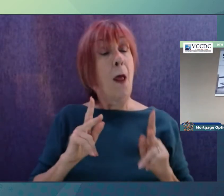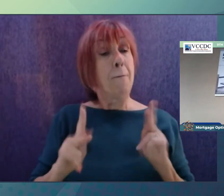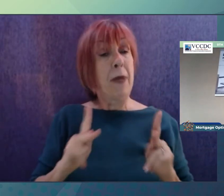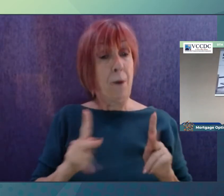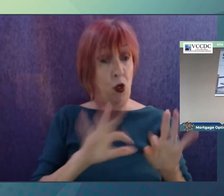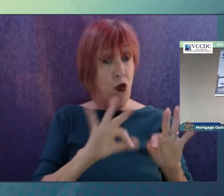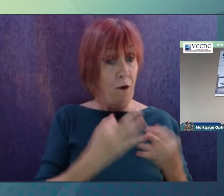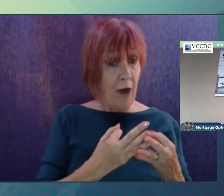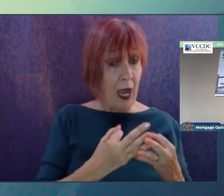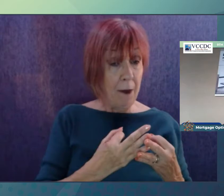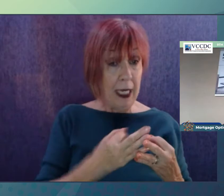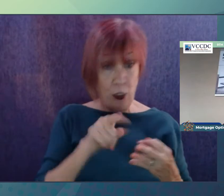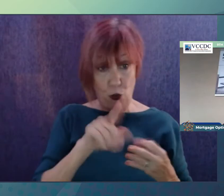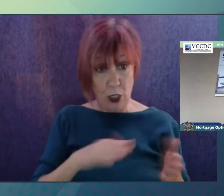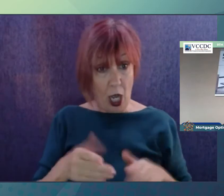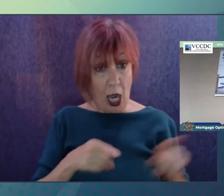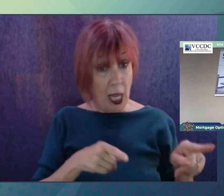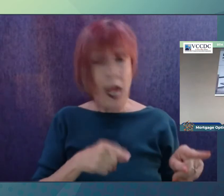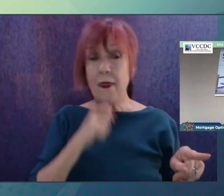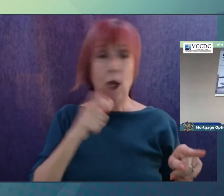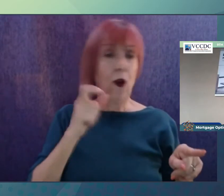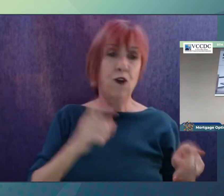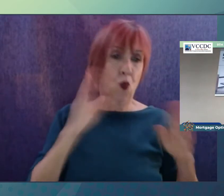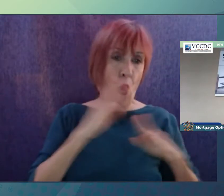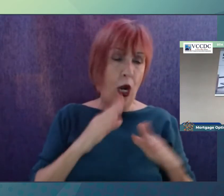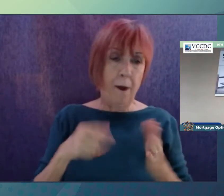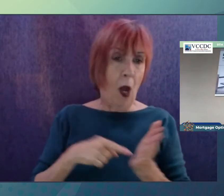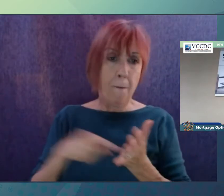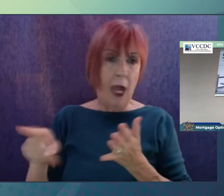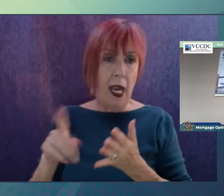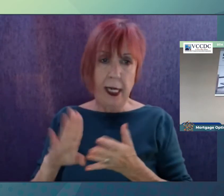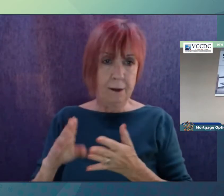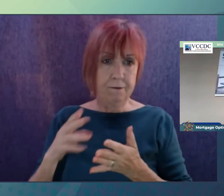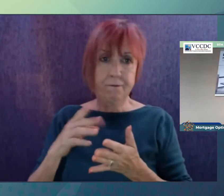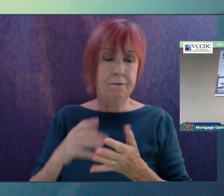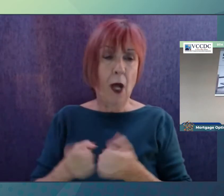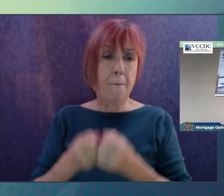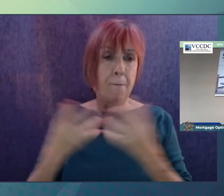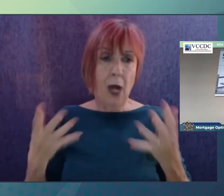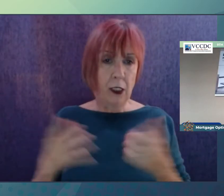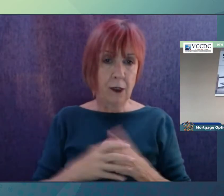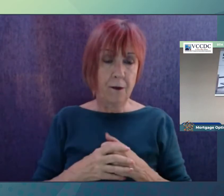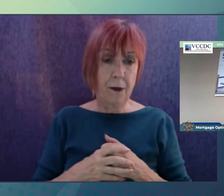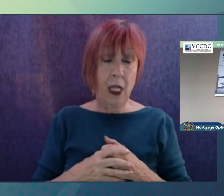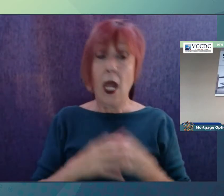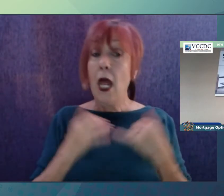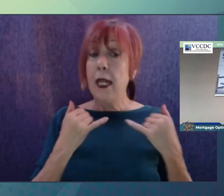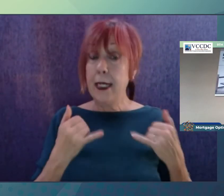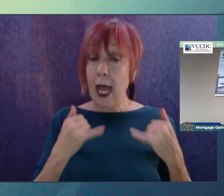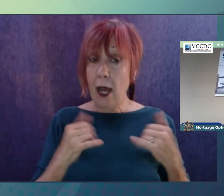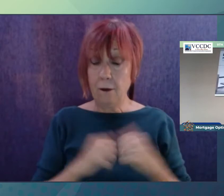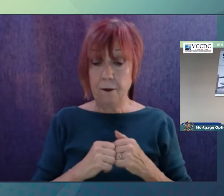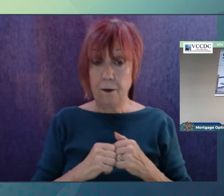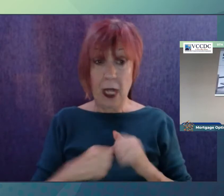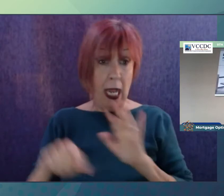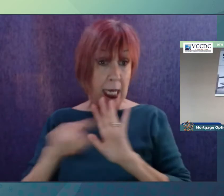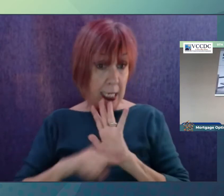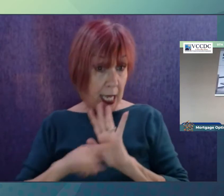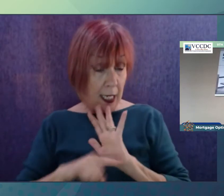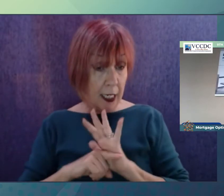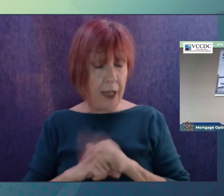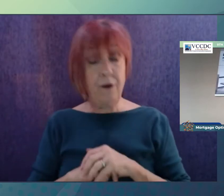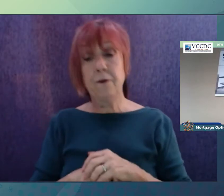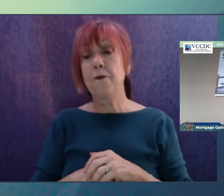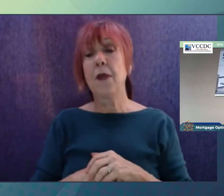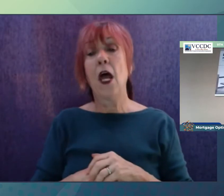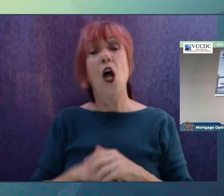balance. Now, the downside of the reverse mortgage is that you could lose your home to foreclosure. In order to qualify for a reverse mortgage, you